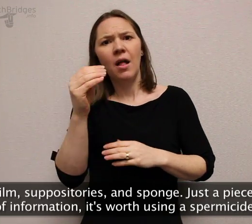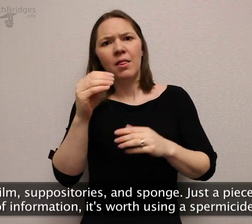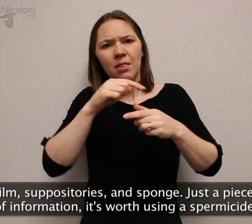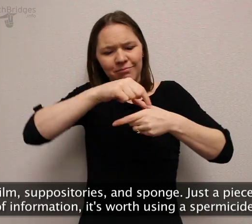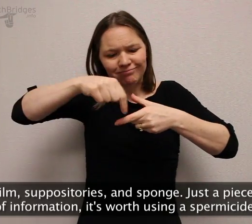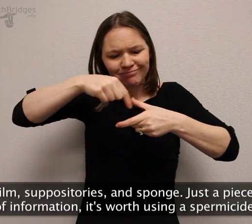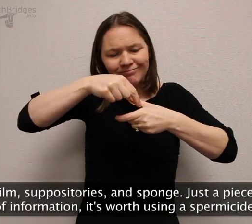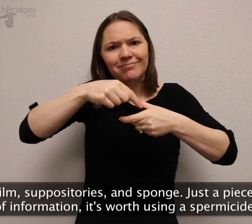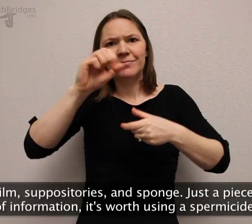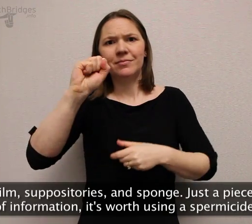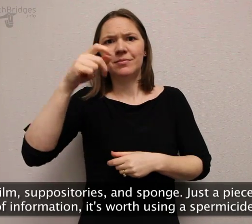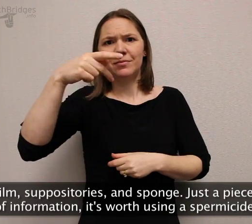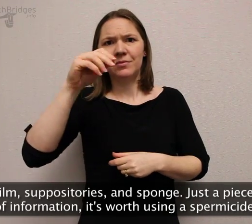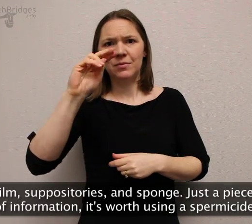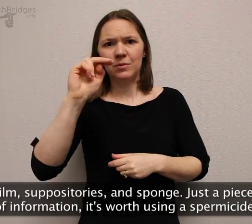and sponge.